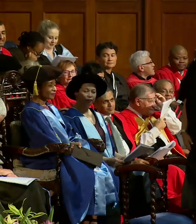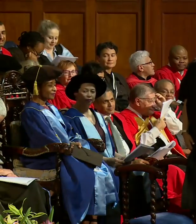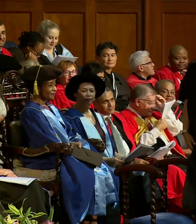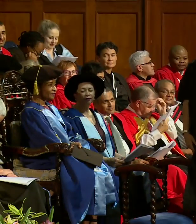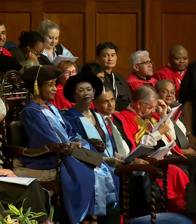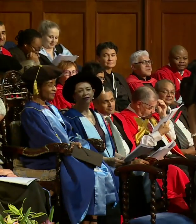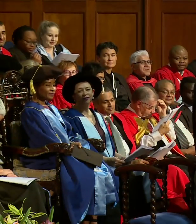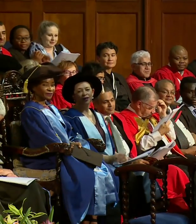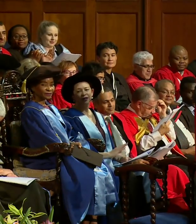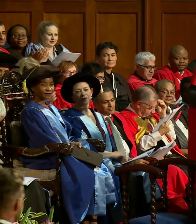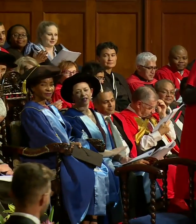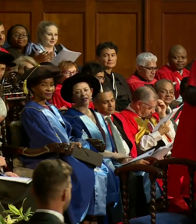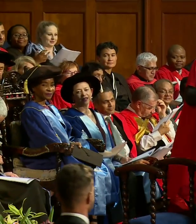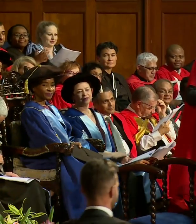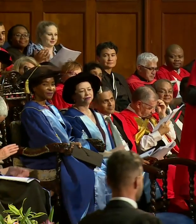Frederick James Klopper.